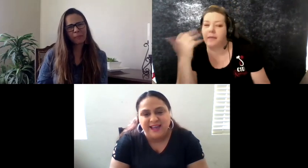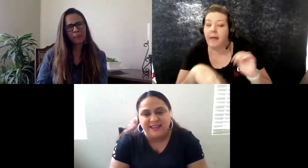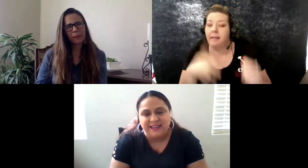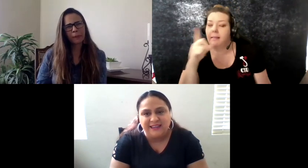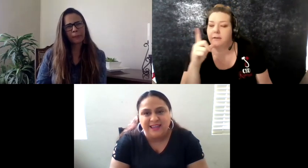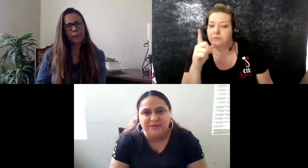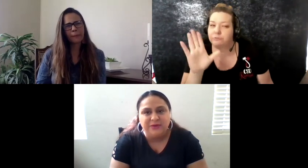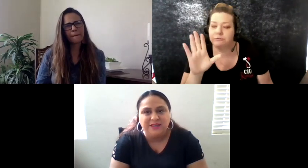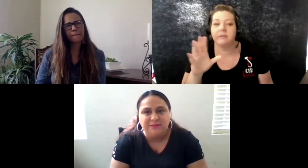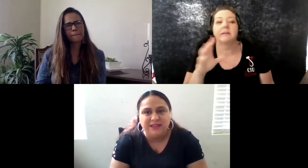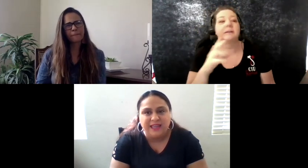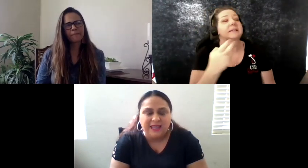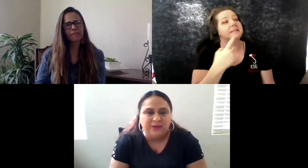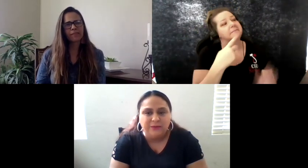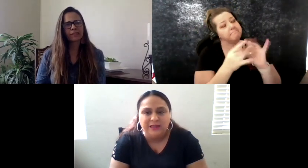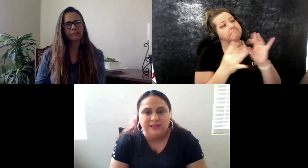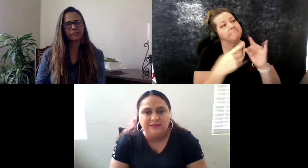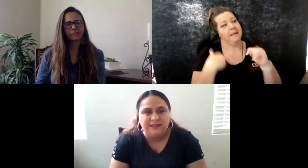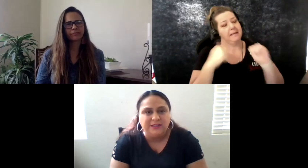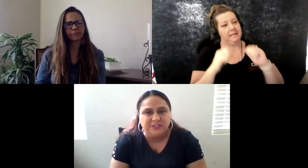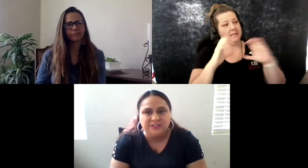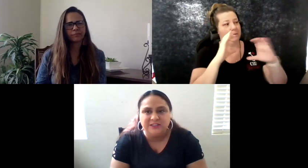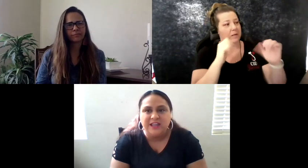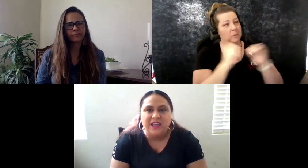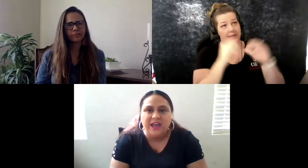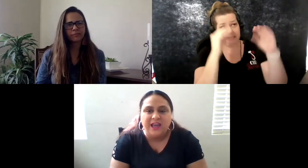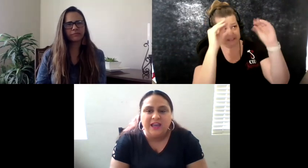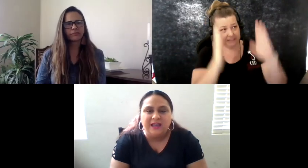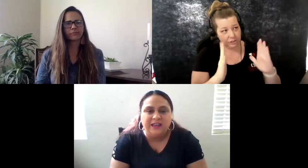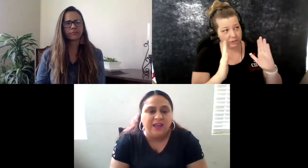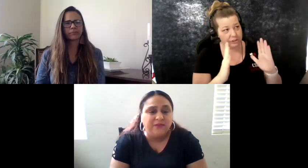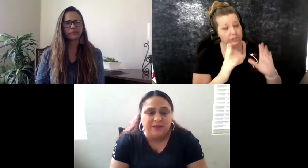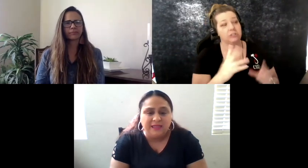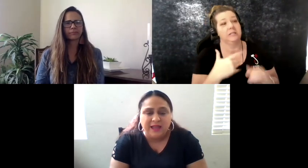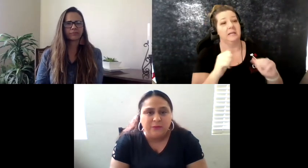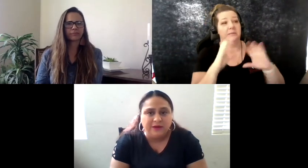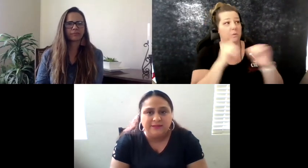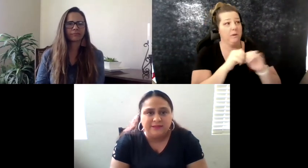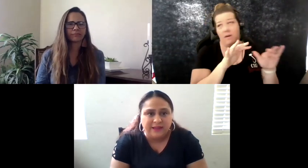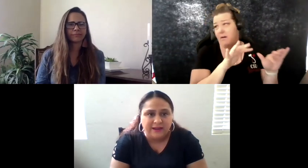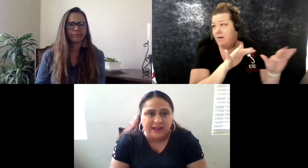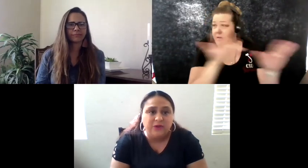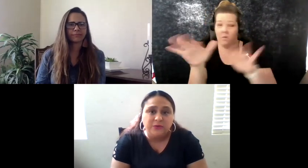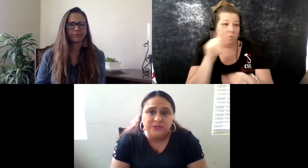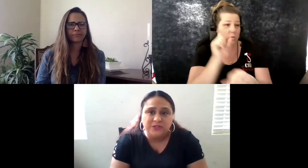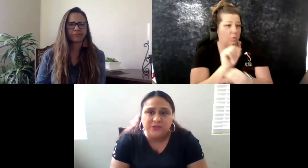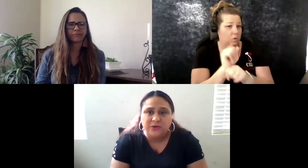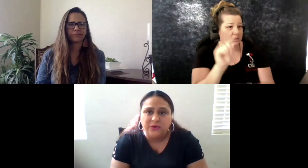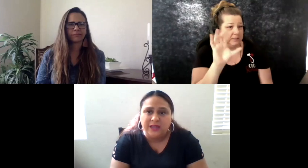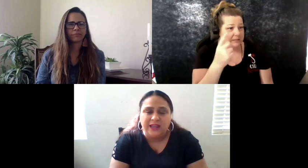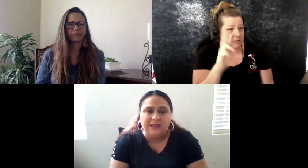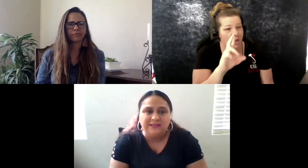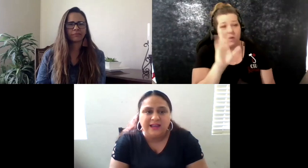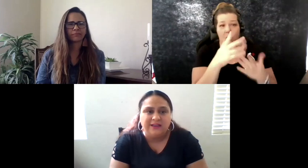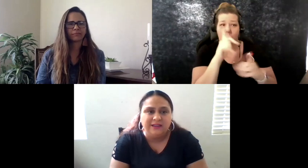the fact that he's able to communicate with his teachers and everybody that works there and goes to school